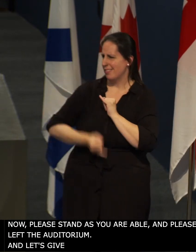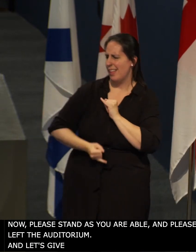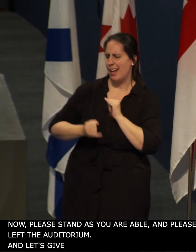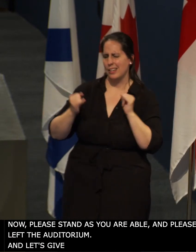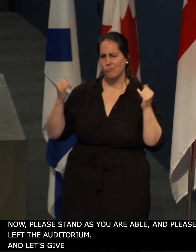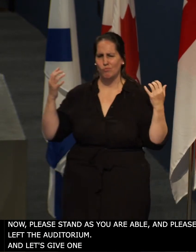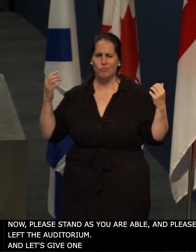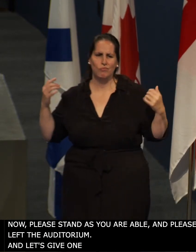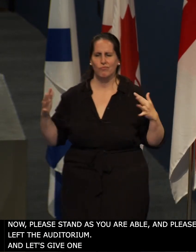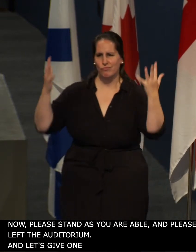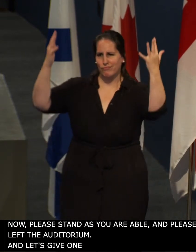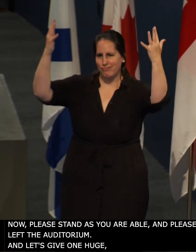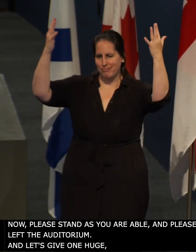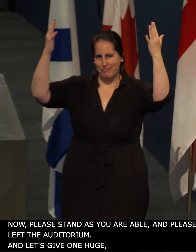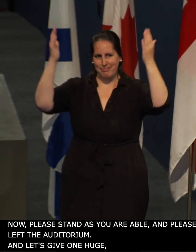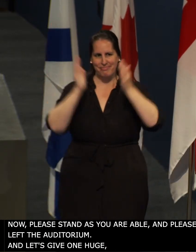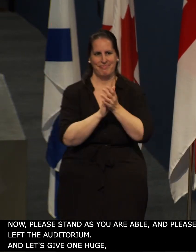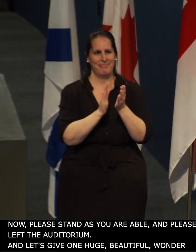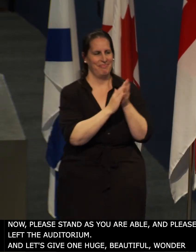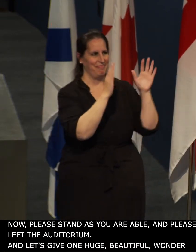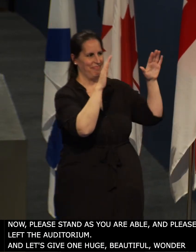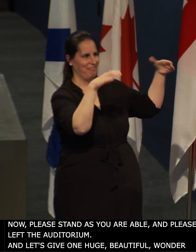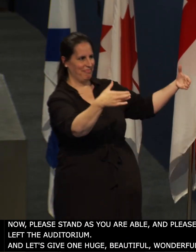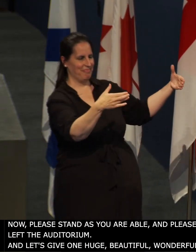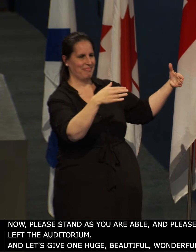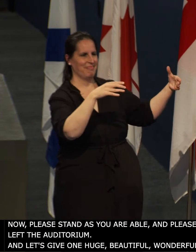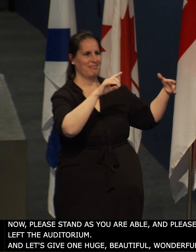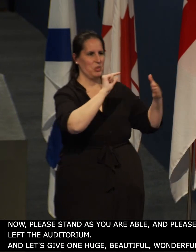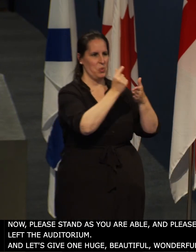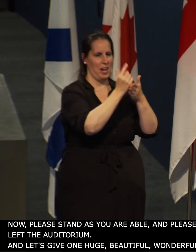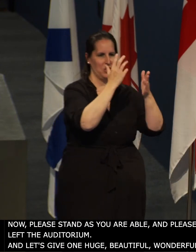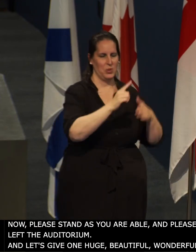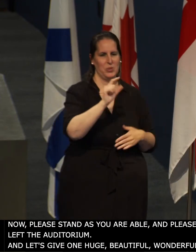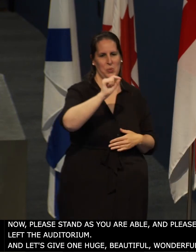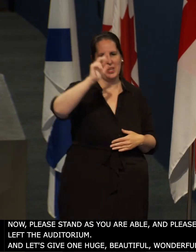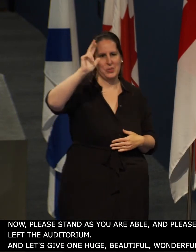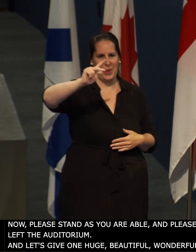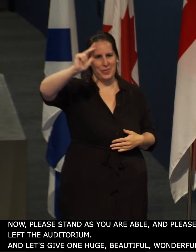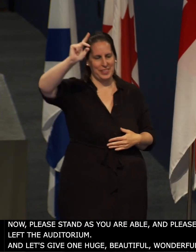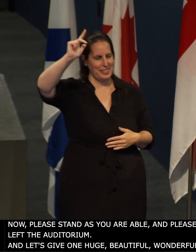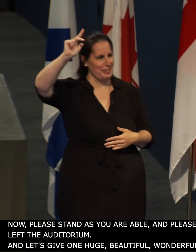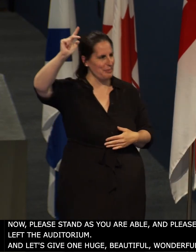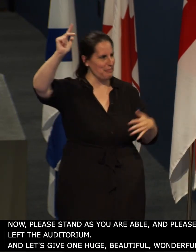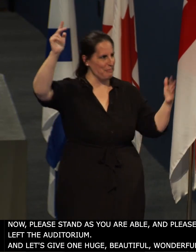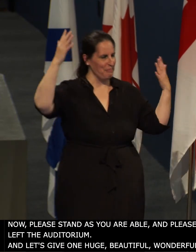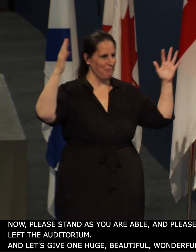beautiful, wonderful applause for our graduates of 2023.